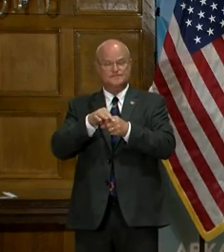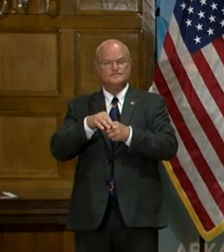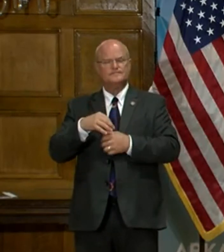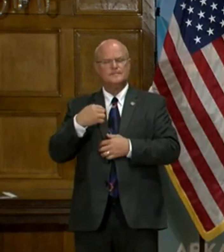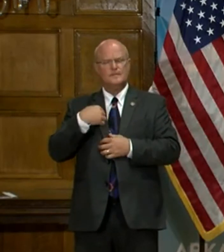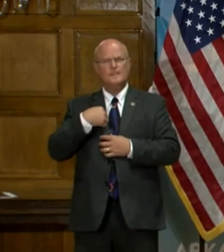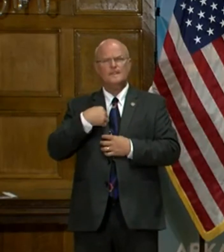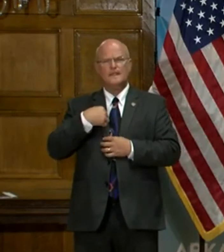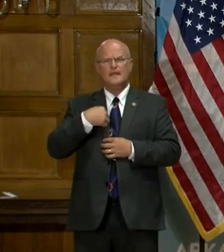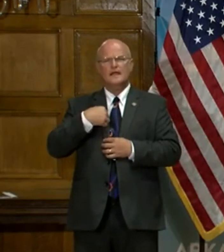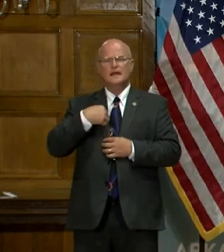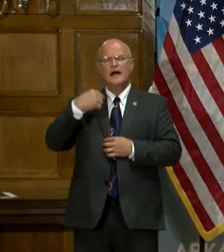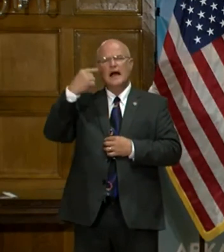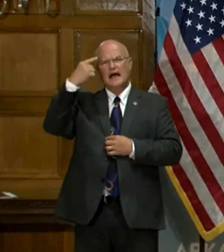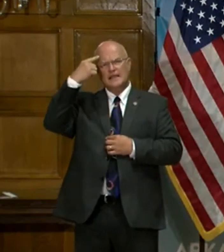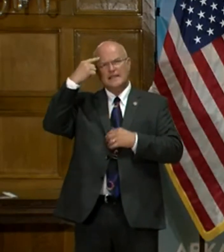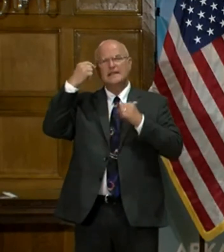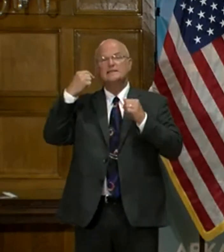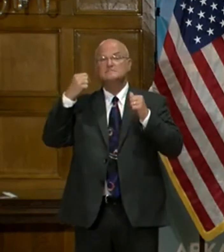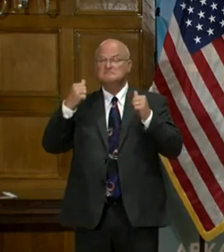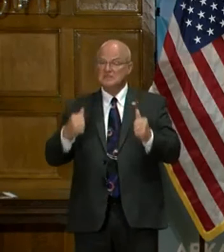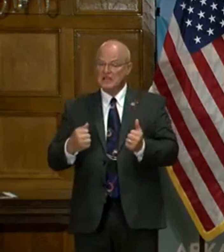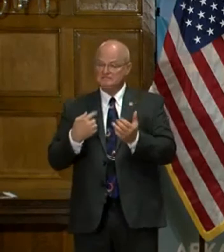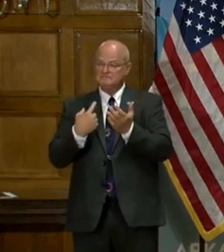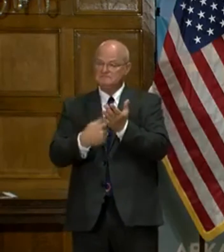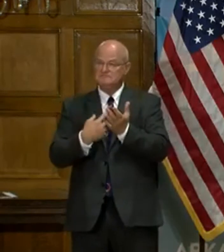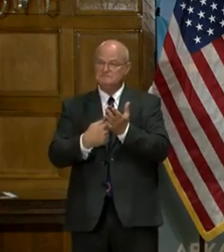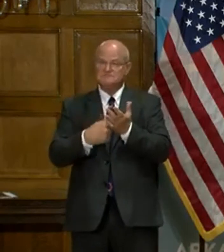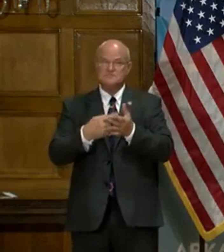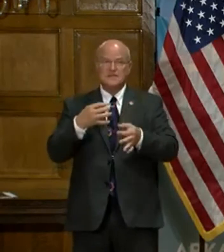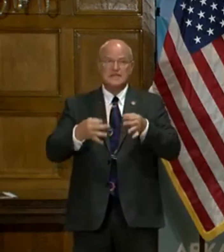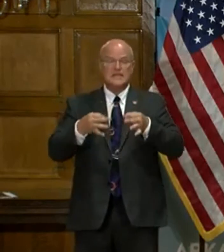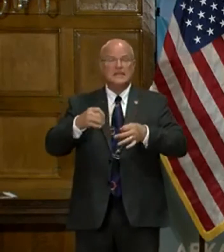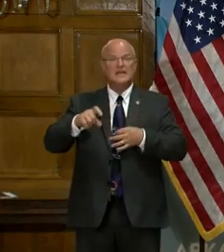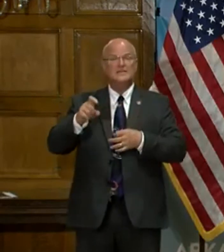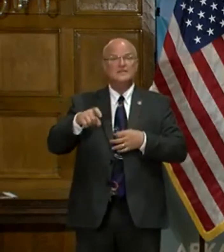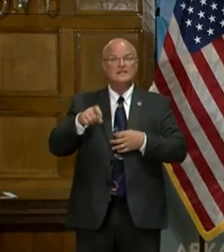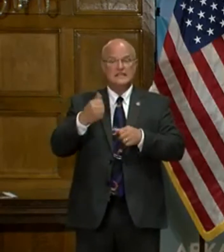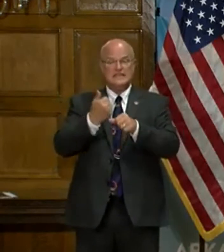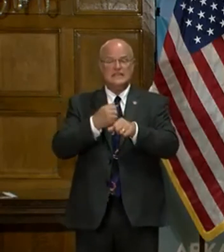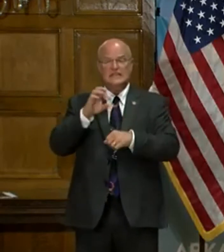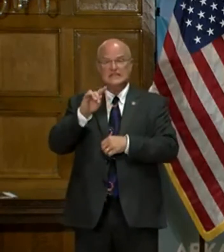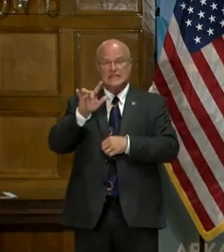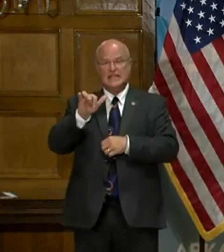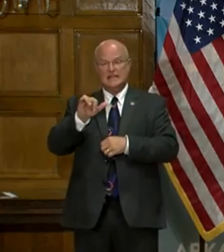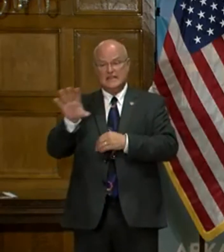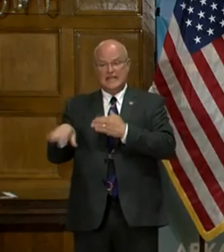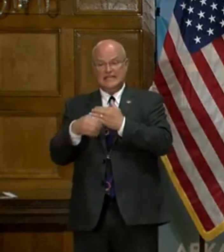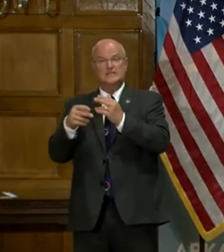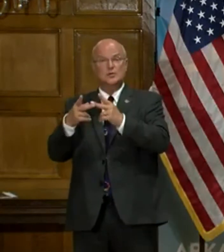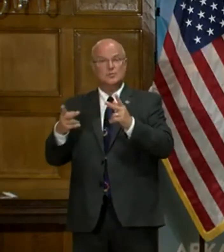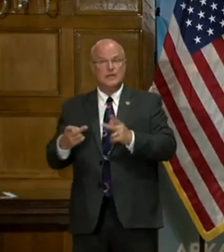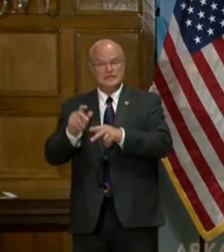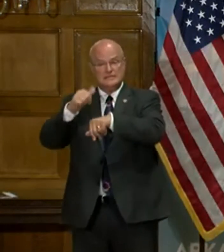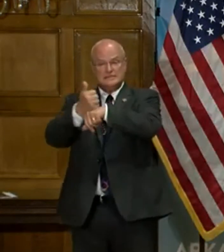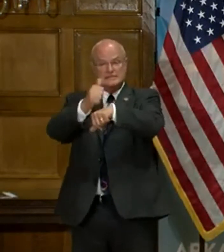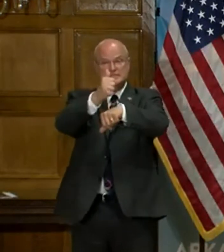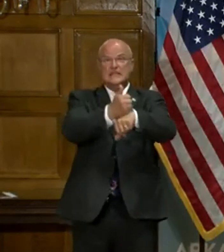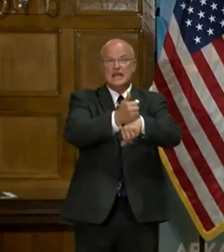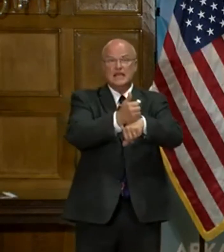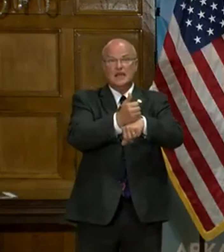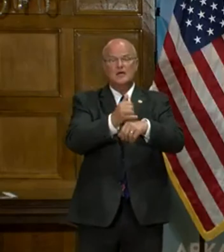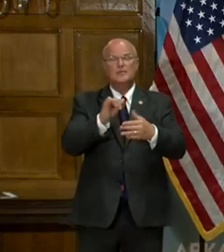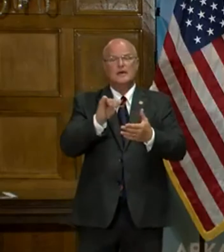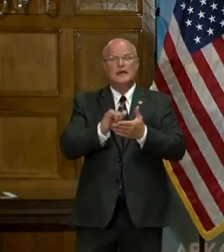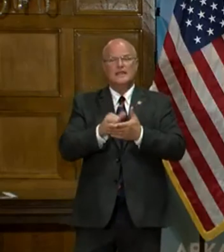I think there certainly can be a discussion about whether there should be in each county additional locations. That's a